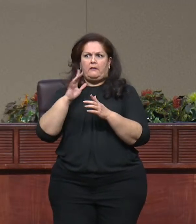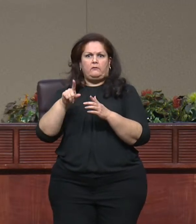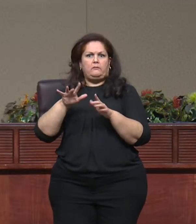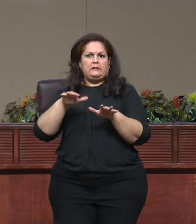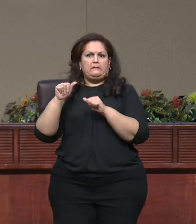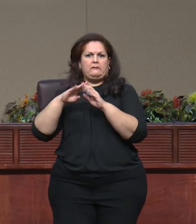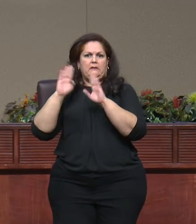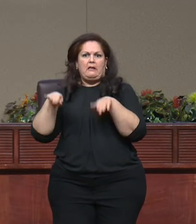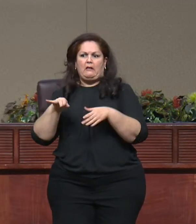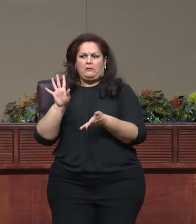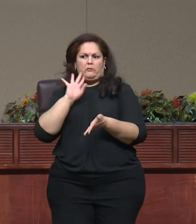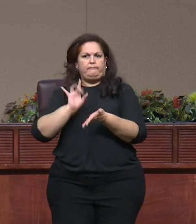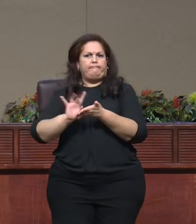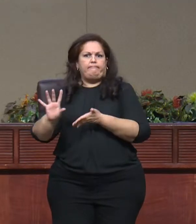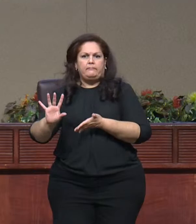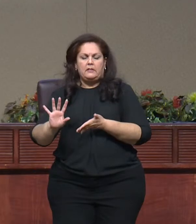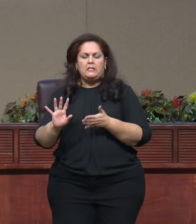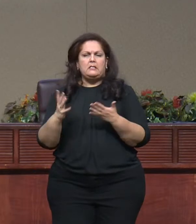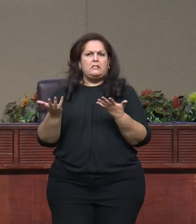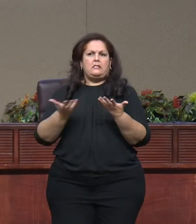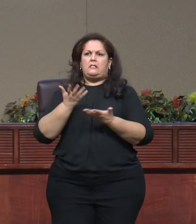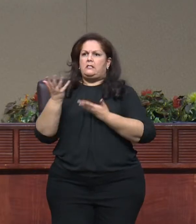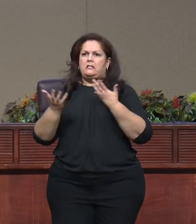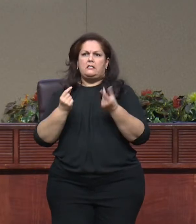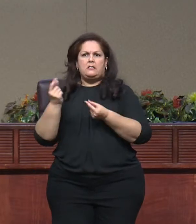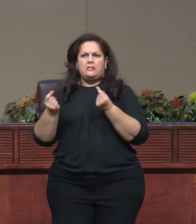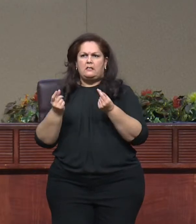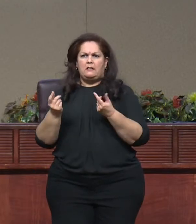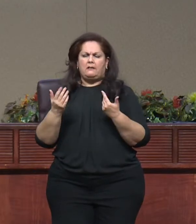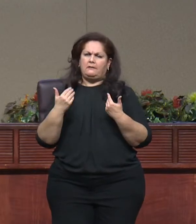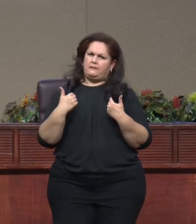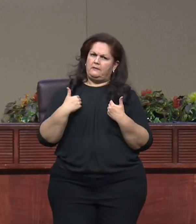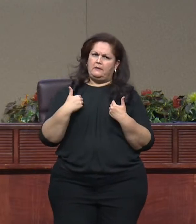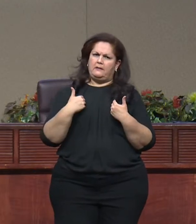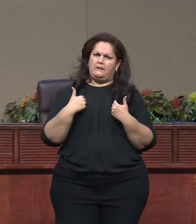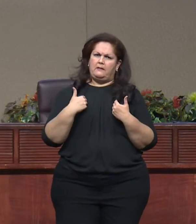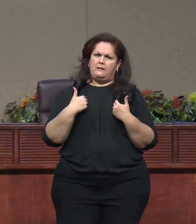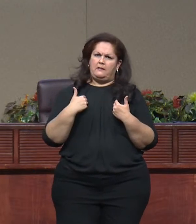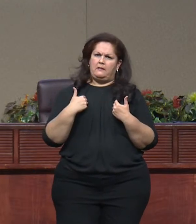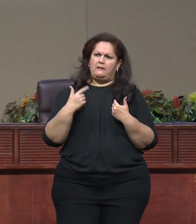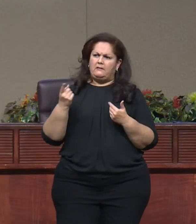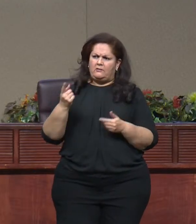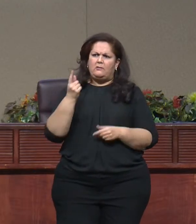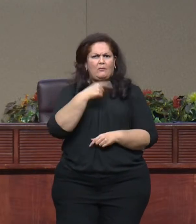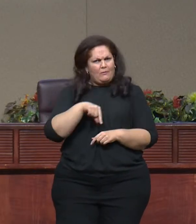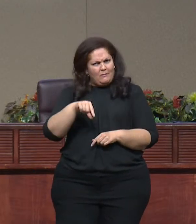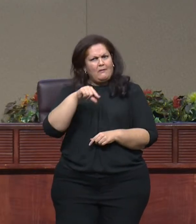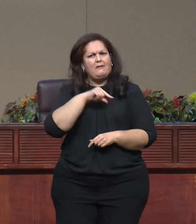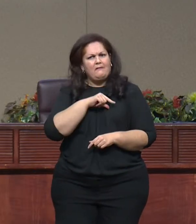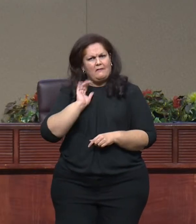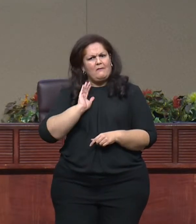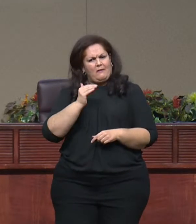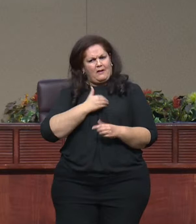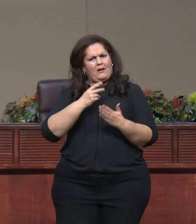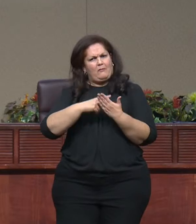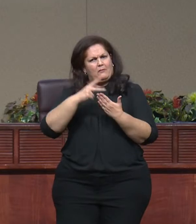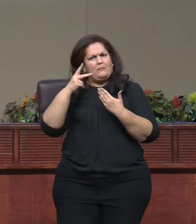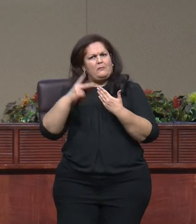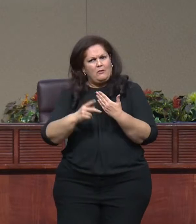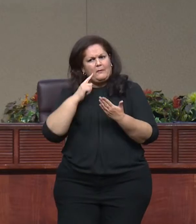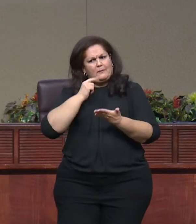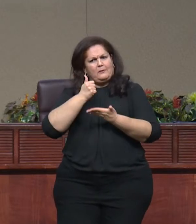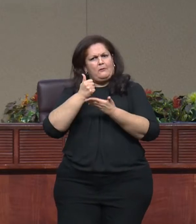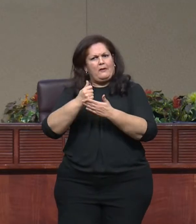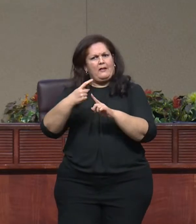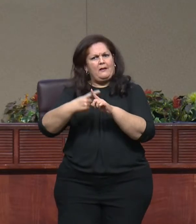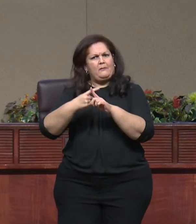resources and did not understand that she was eligible to apply for our eviction diversion program. She thought